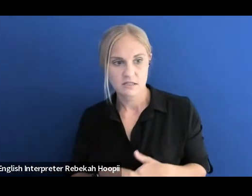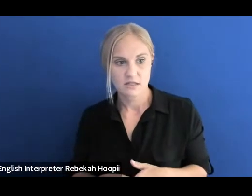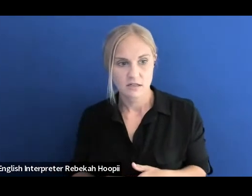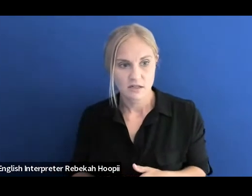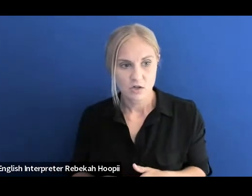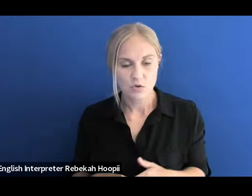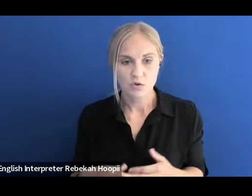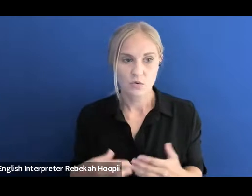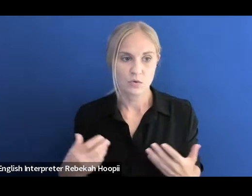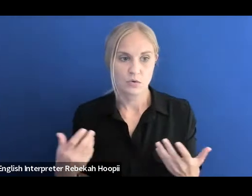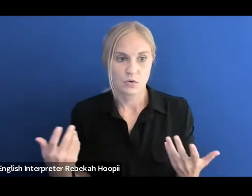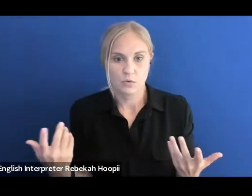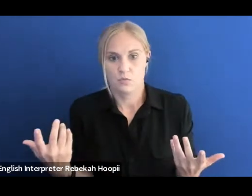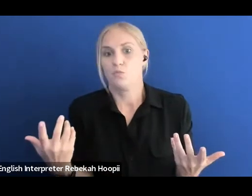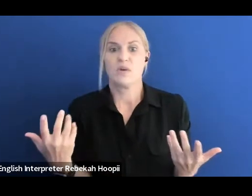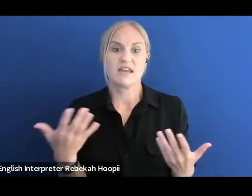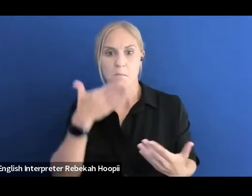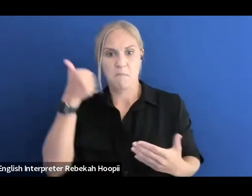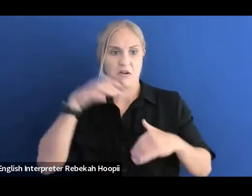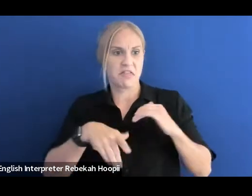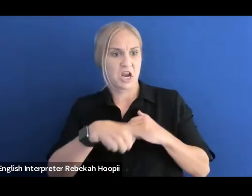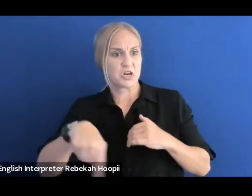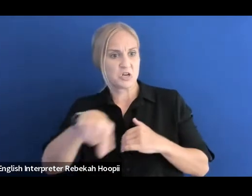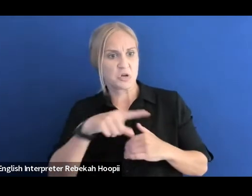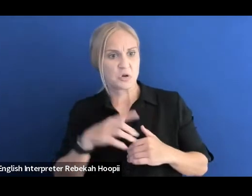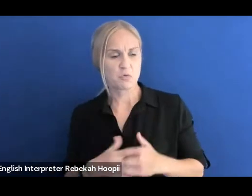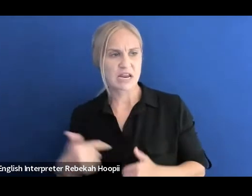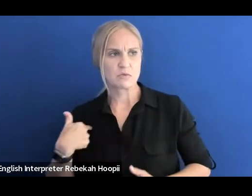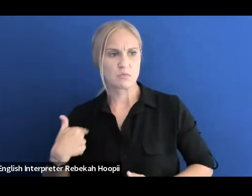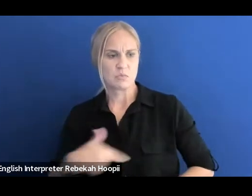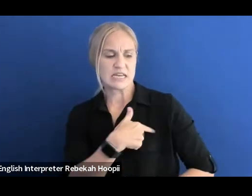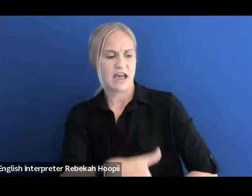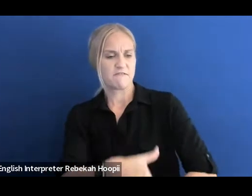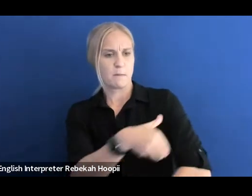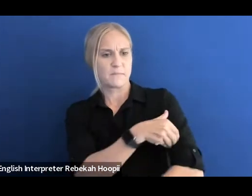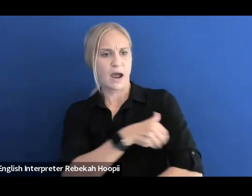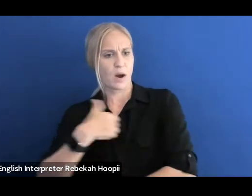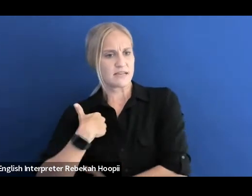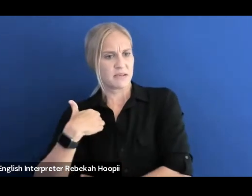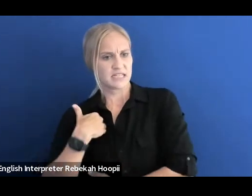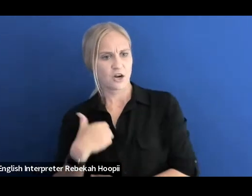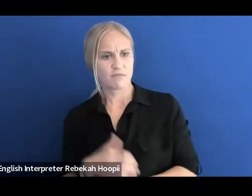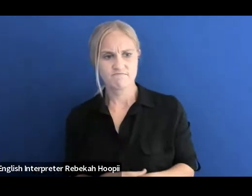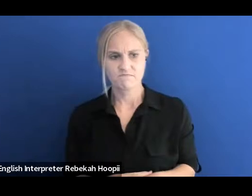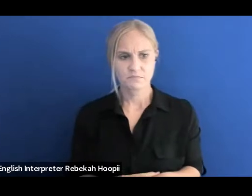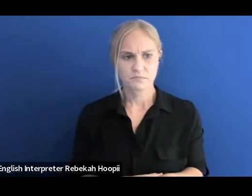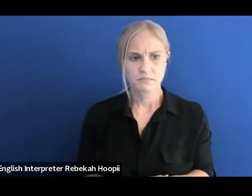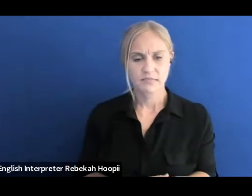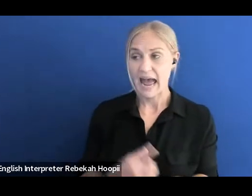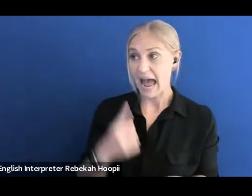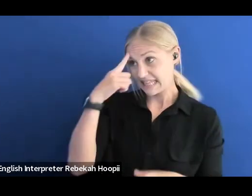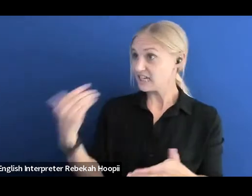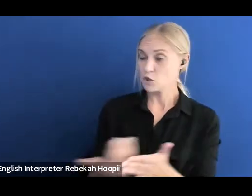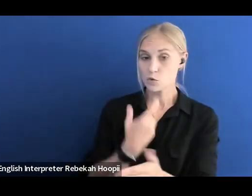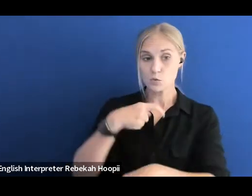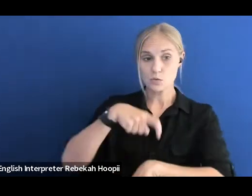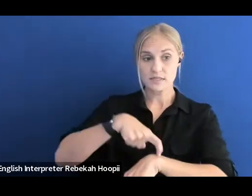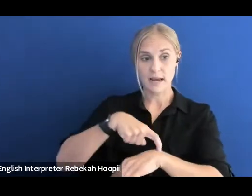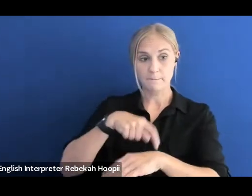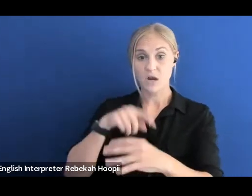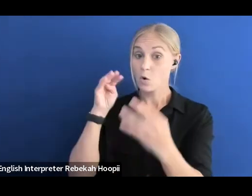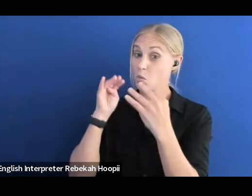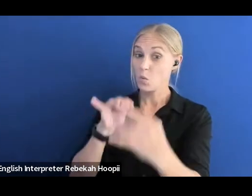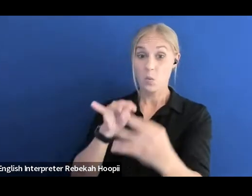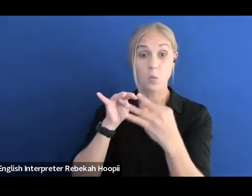day of the week because you guys got the power and violence. Mm-hmm. I think it's a new era. I think war is not the